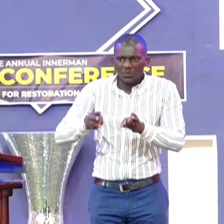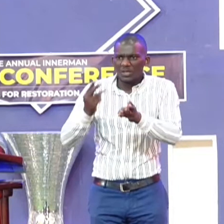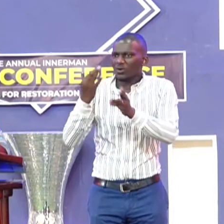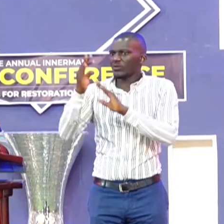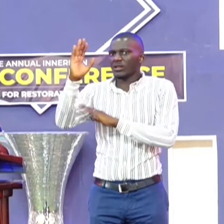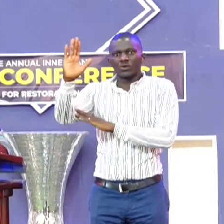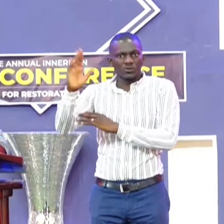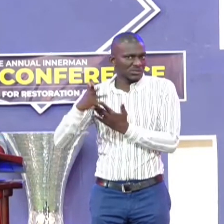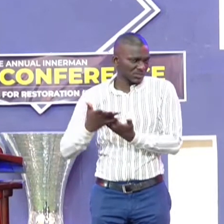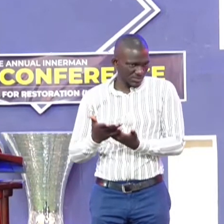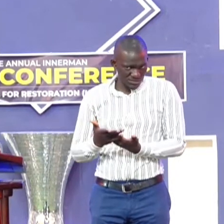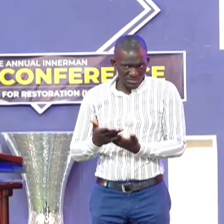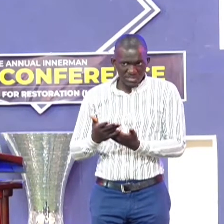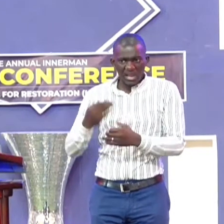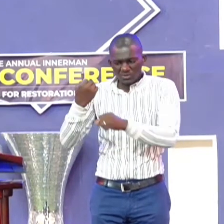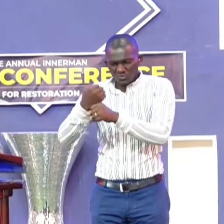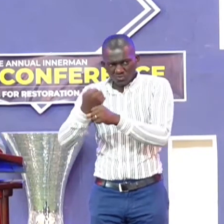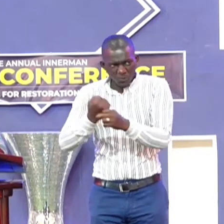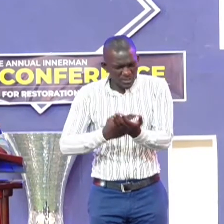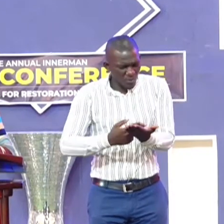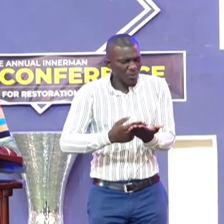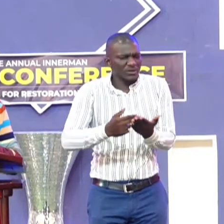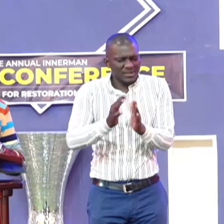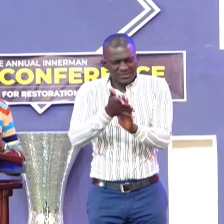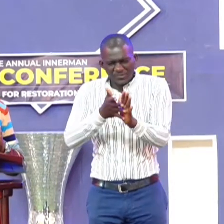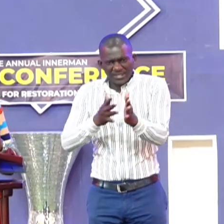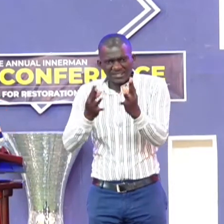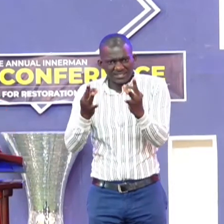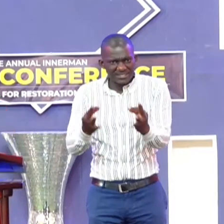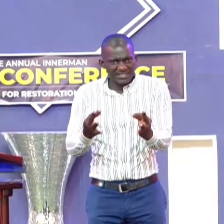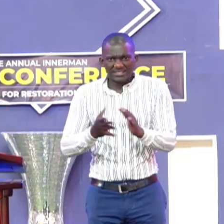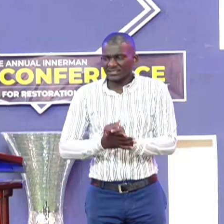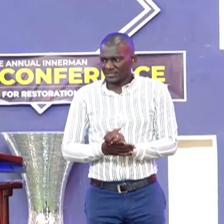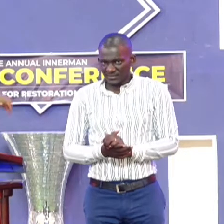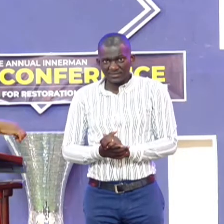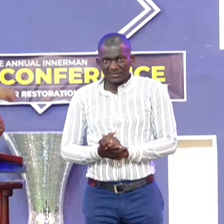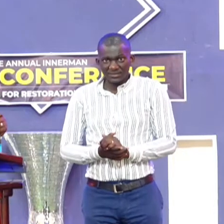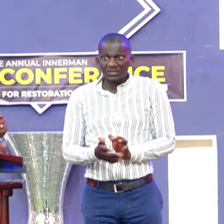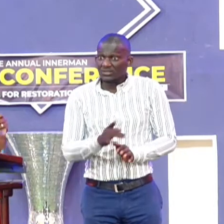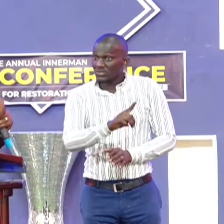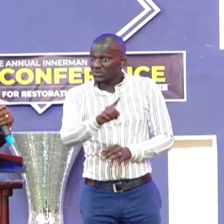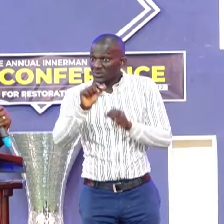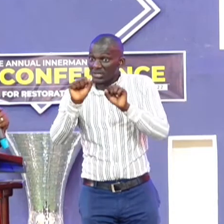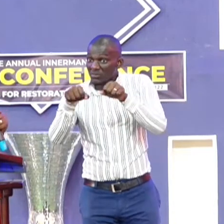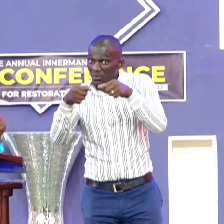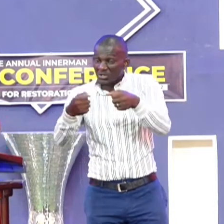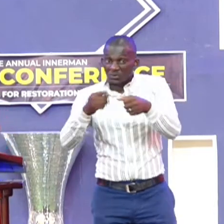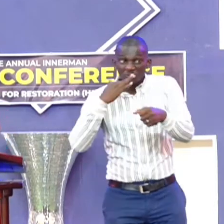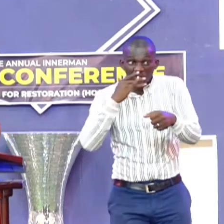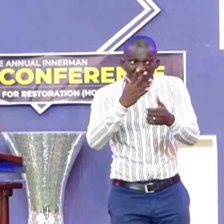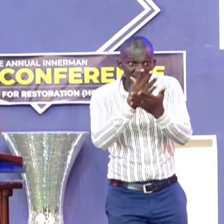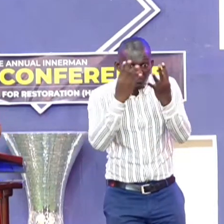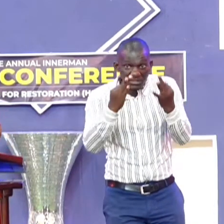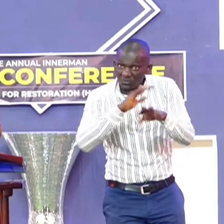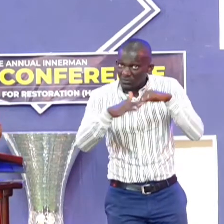way of the Lord by doing what is right togenda kwogera gwe byotayize.